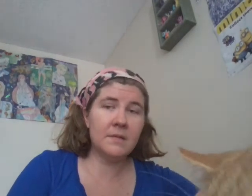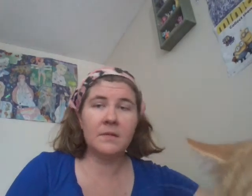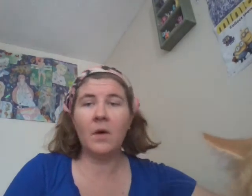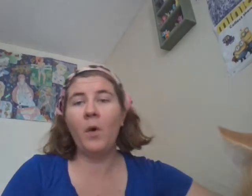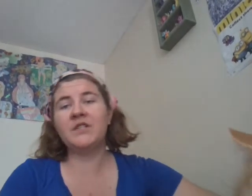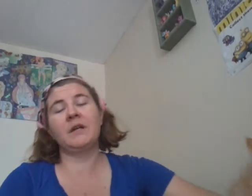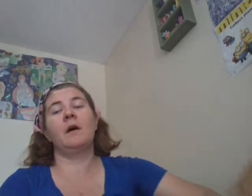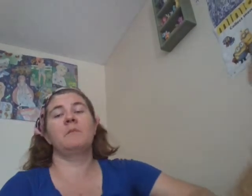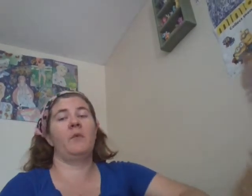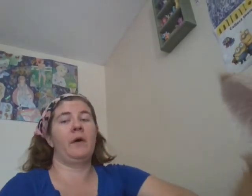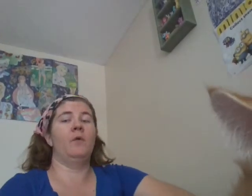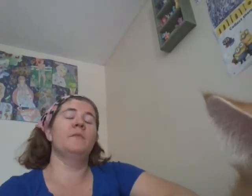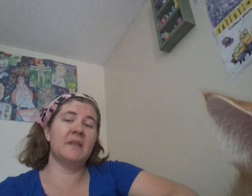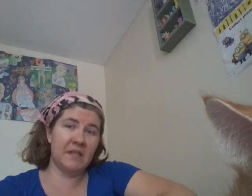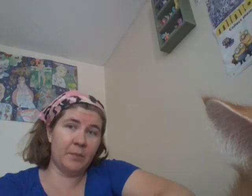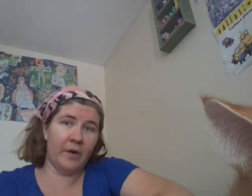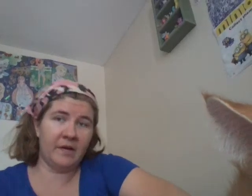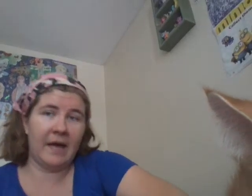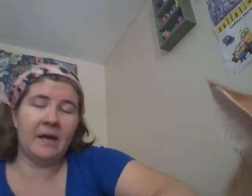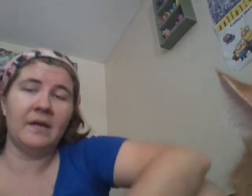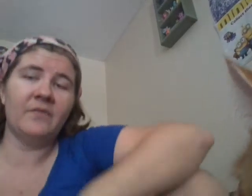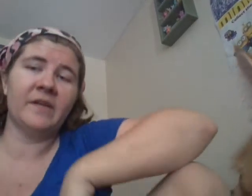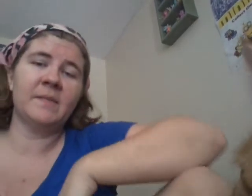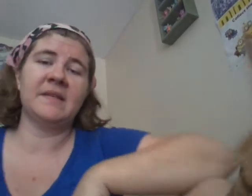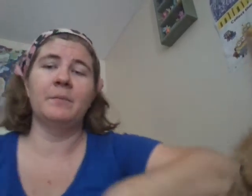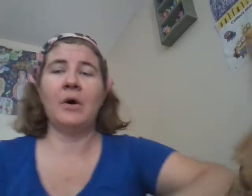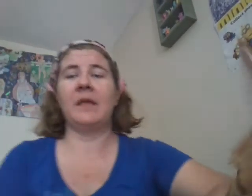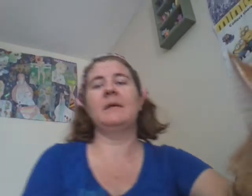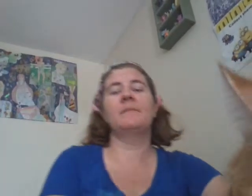So, I'm watching On My Way Home. This, at this point, I had it on Netflix because I haven't bought it yet.